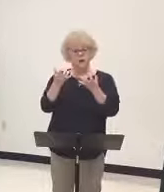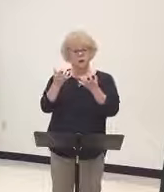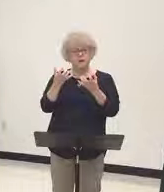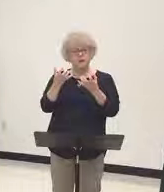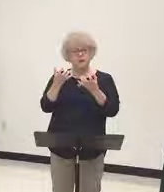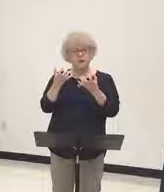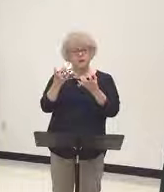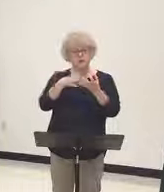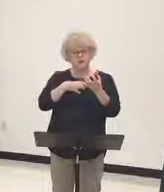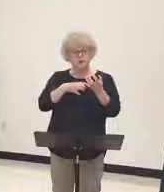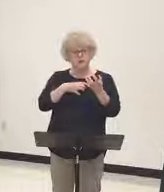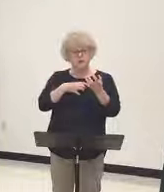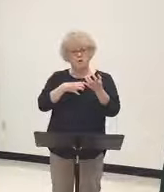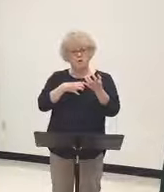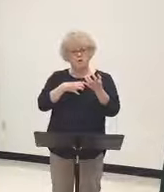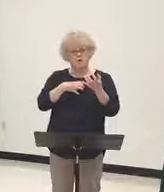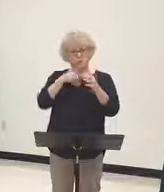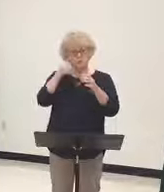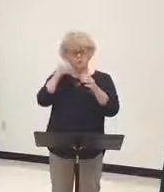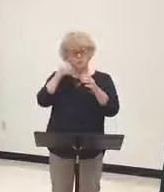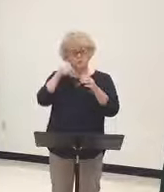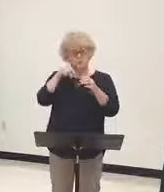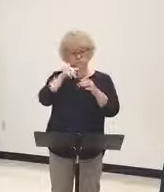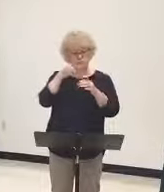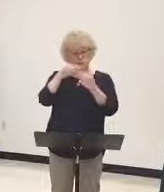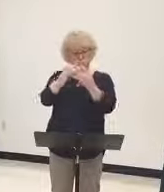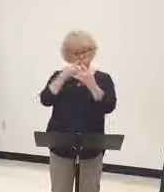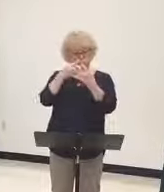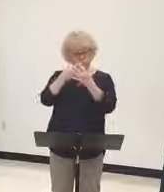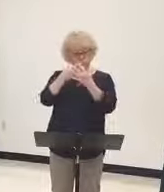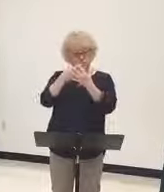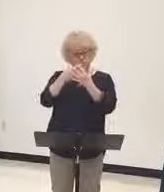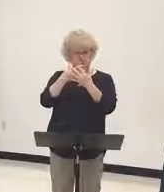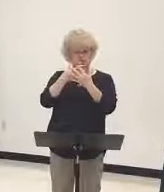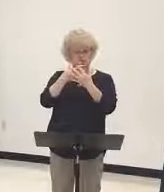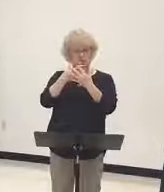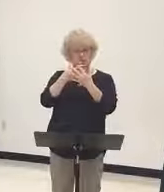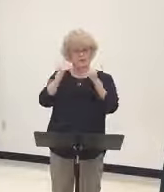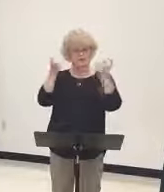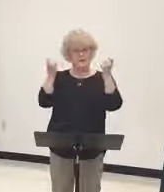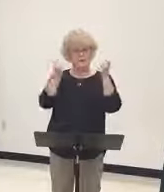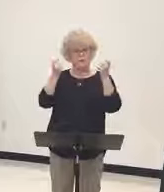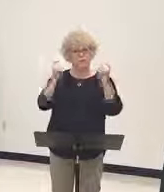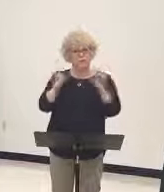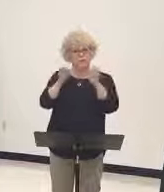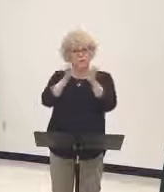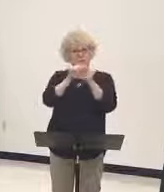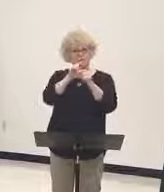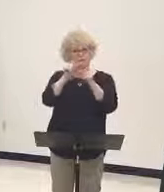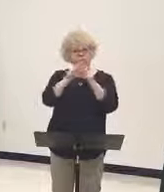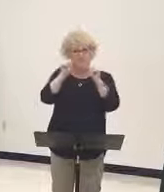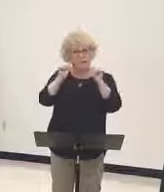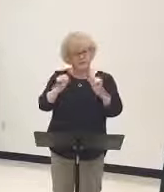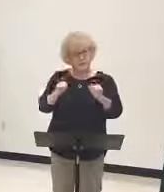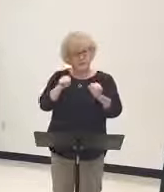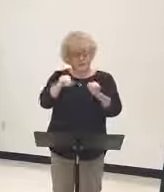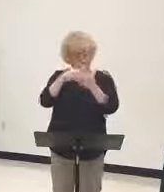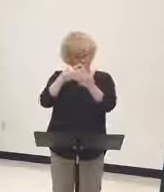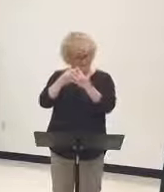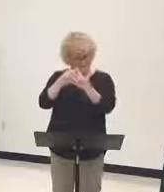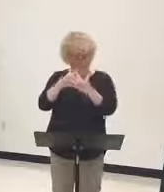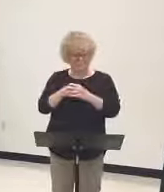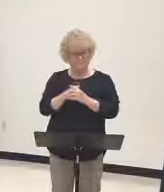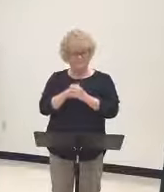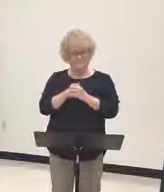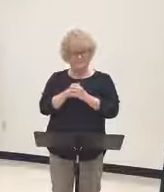other priests who were imprisoned, their desire to celebrate Mass whenever they could.